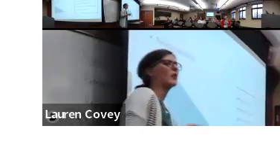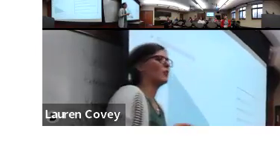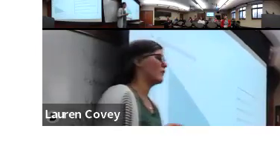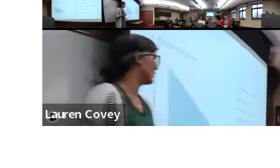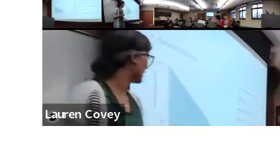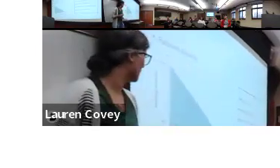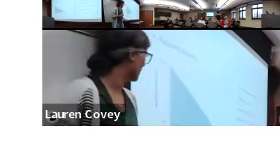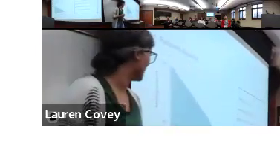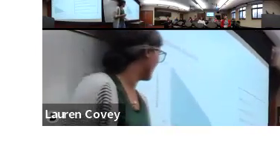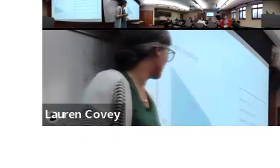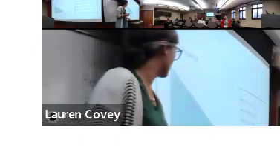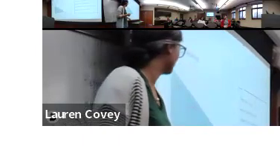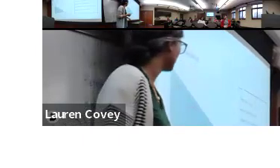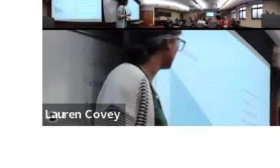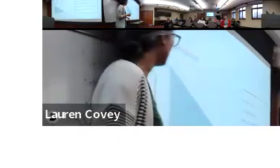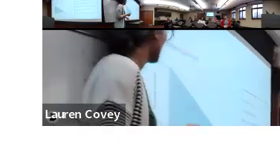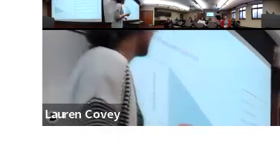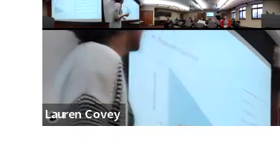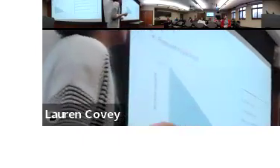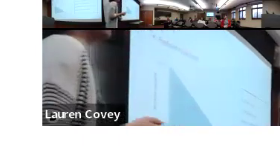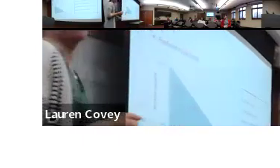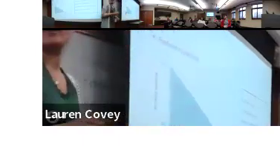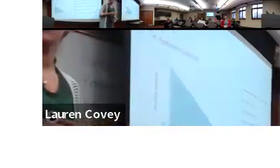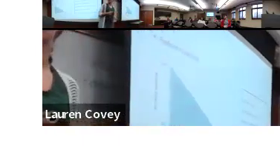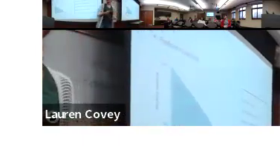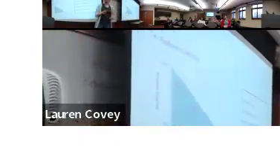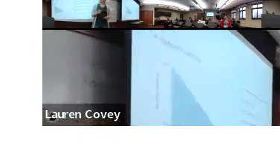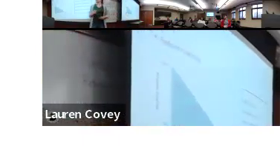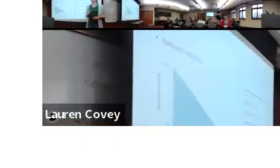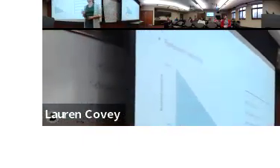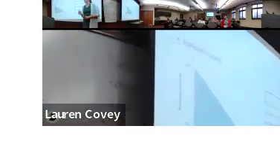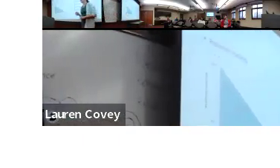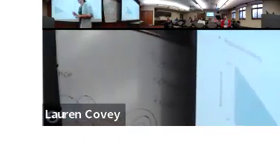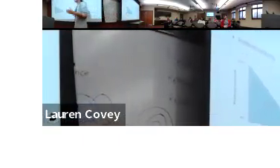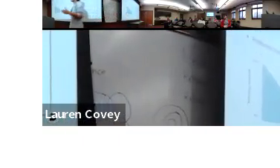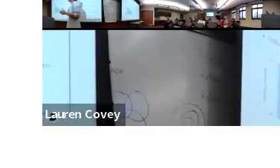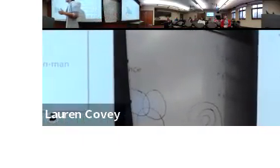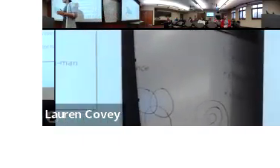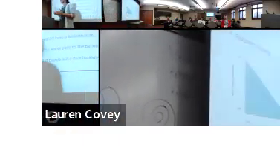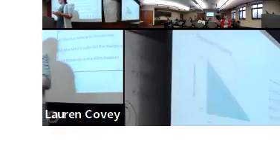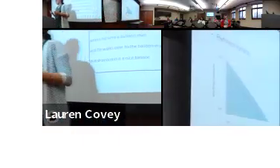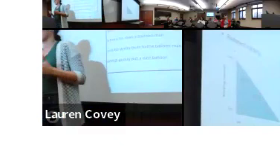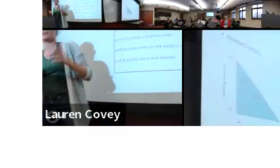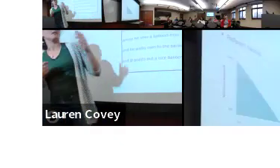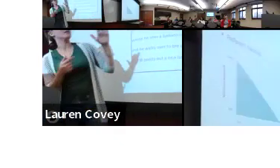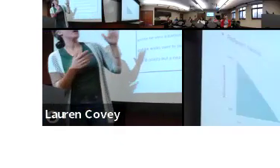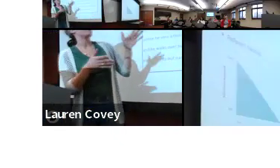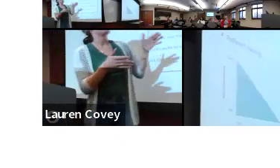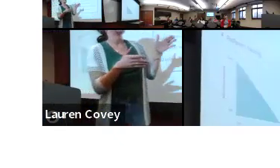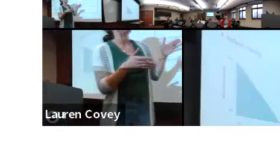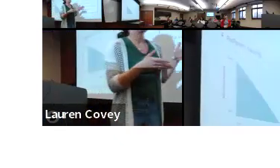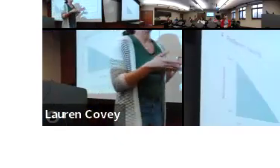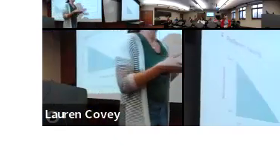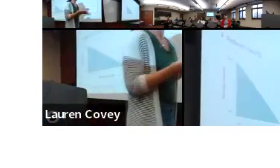much higher referent accessibility. So if you're telling a story in English, for example, this is the